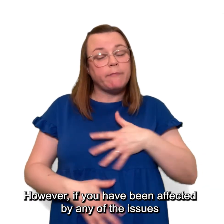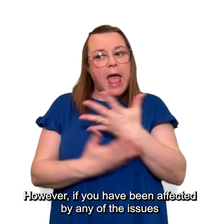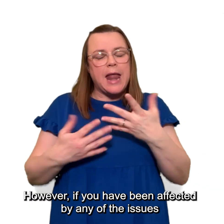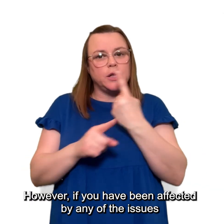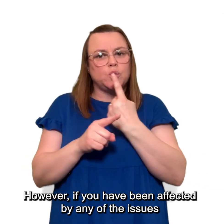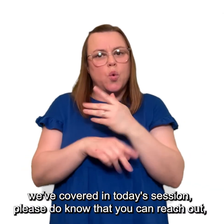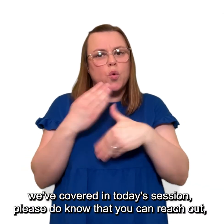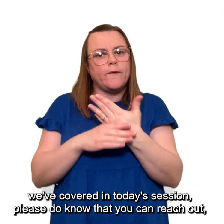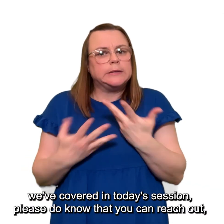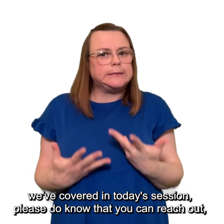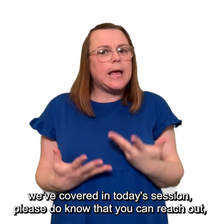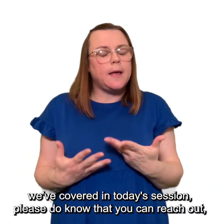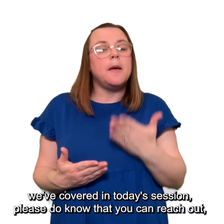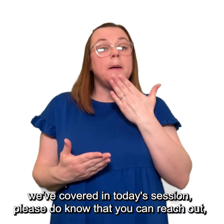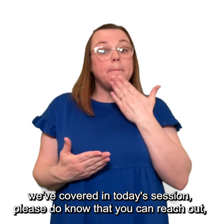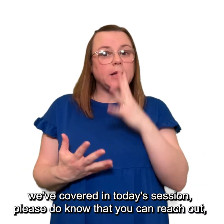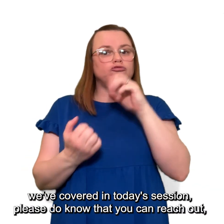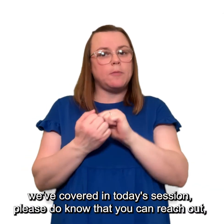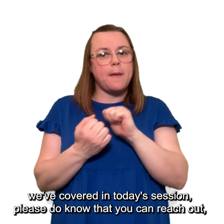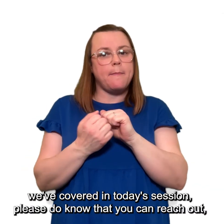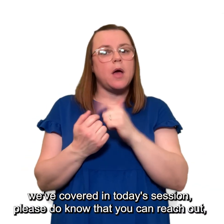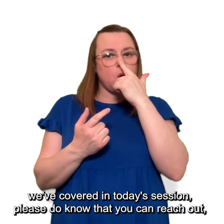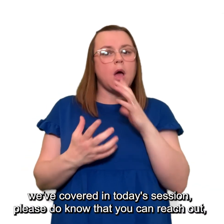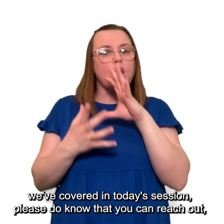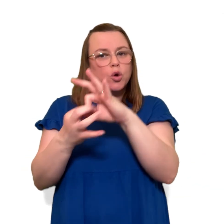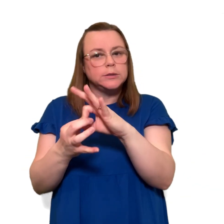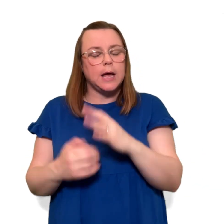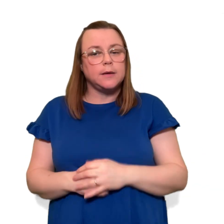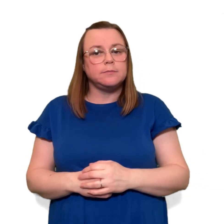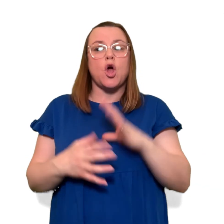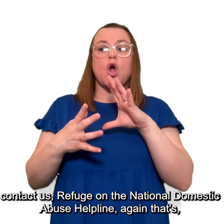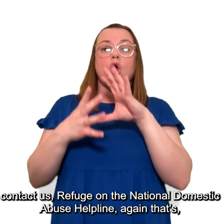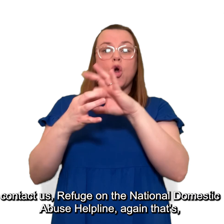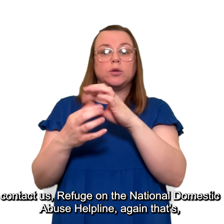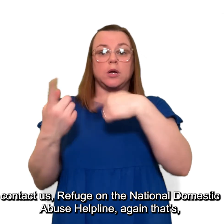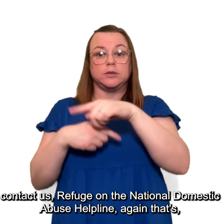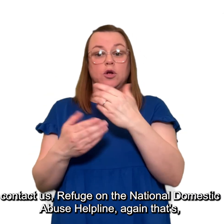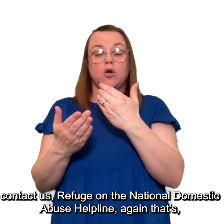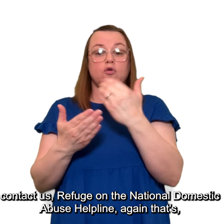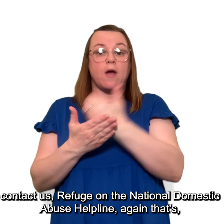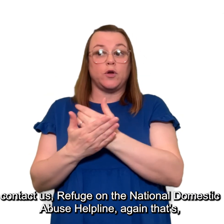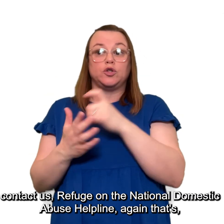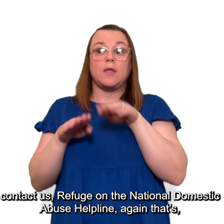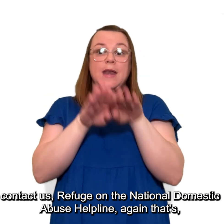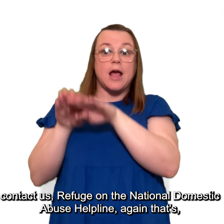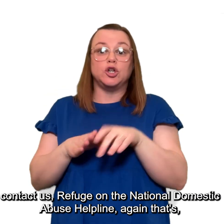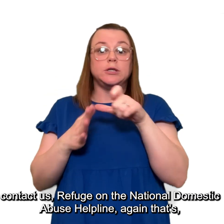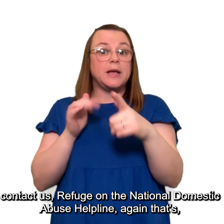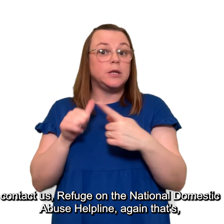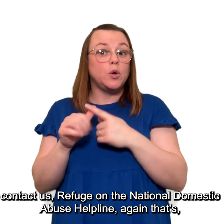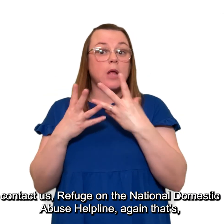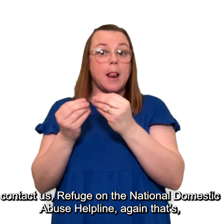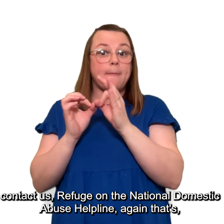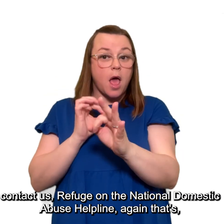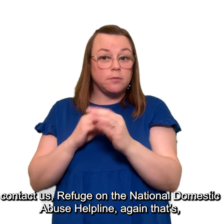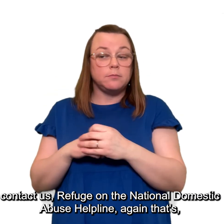by any of the issues we've covered in today's session, please do know that you can reach out. Contact us, Refuge, on the National Domestic